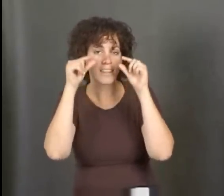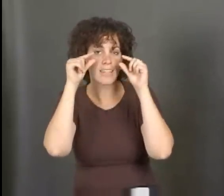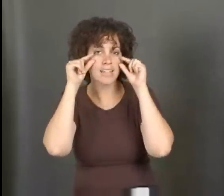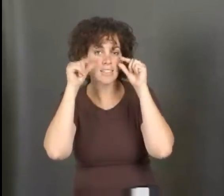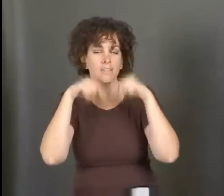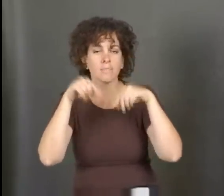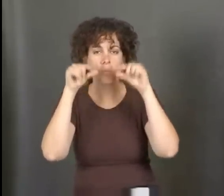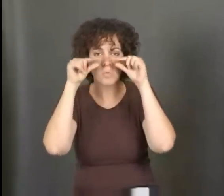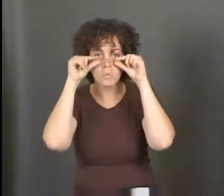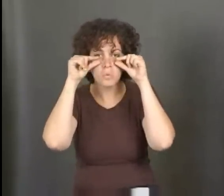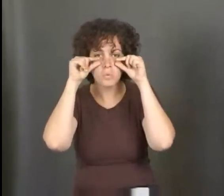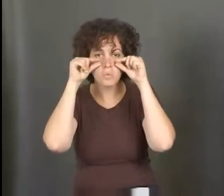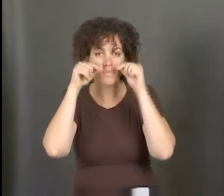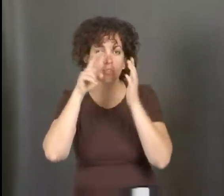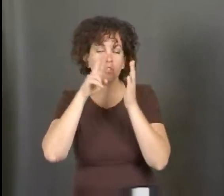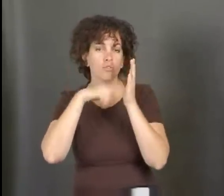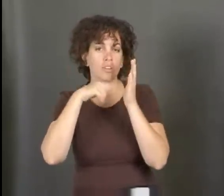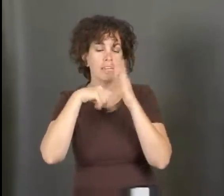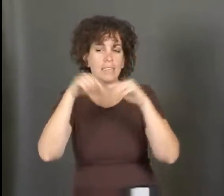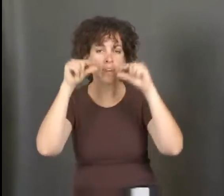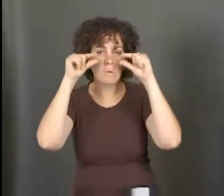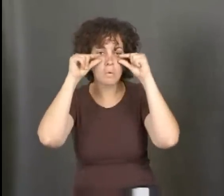Reading glasses. Smaller reading glasses.